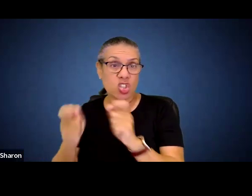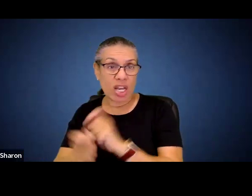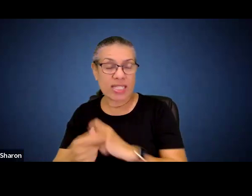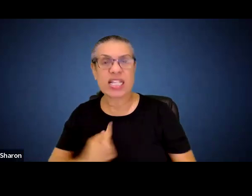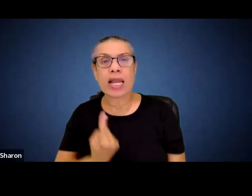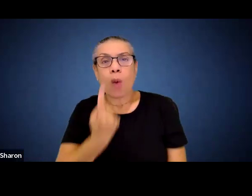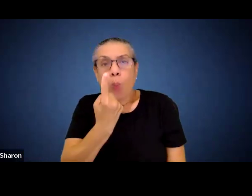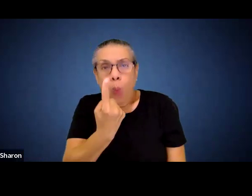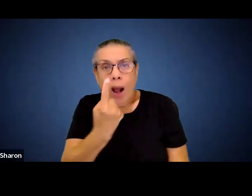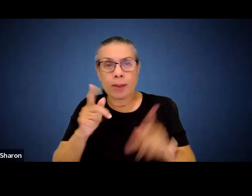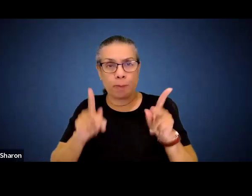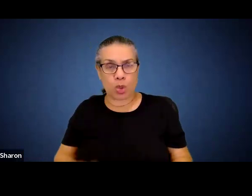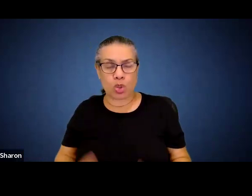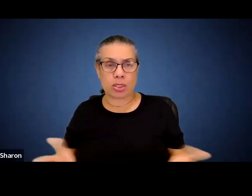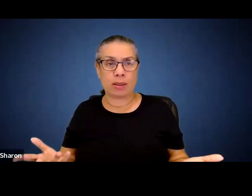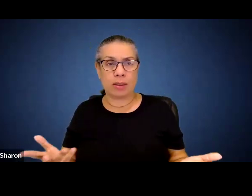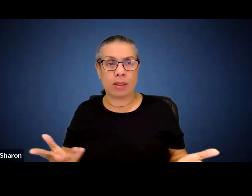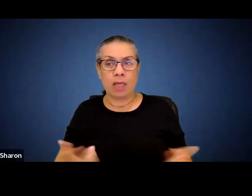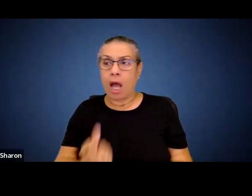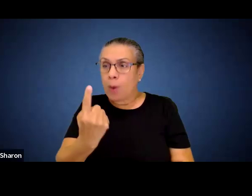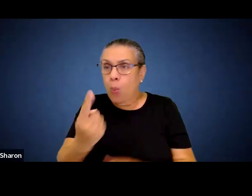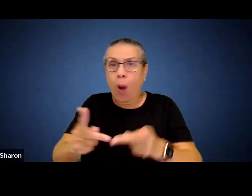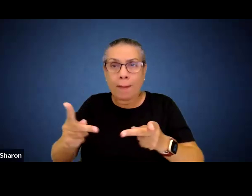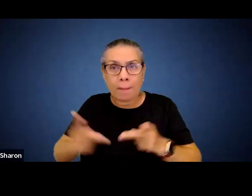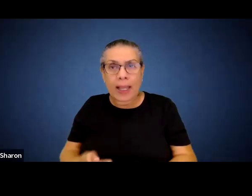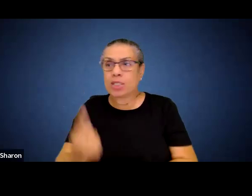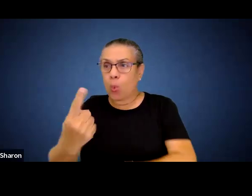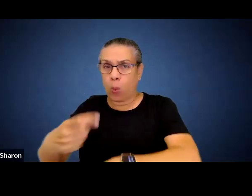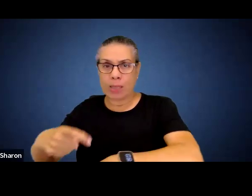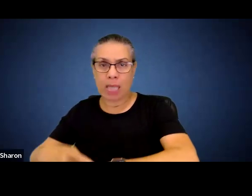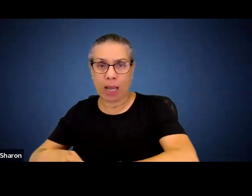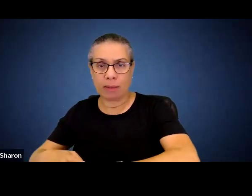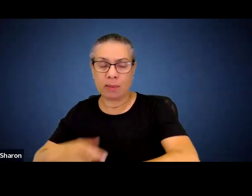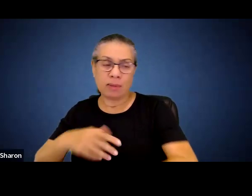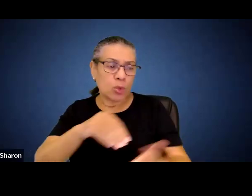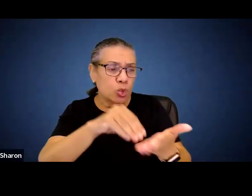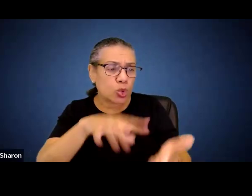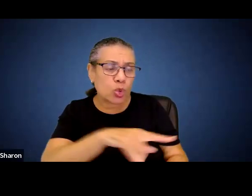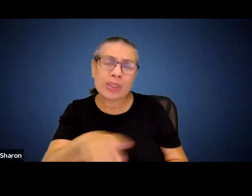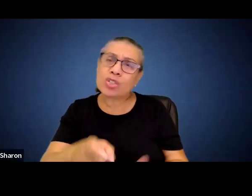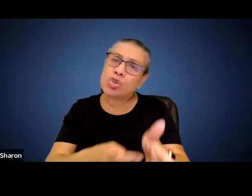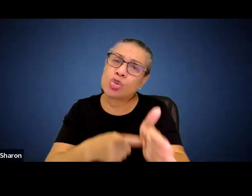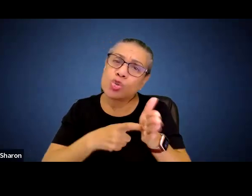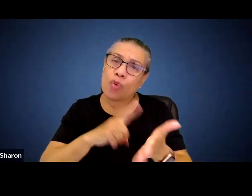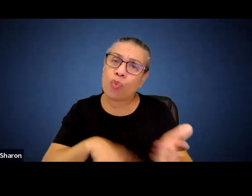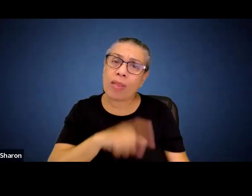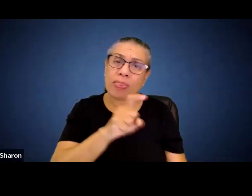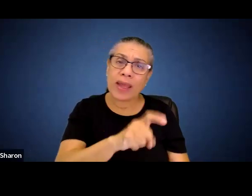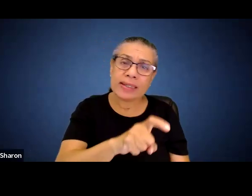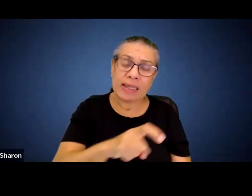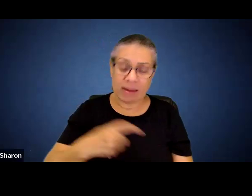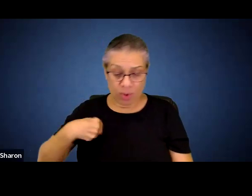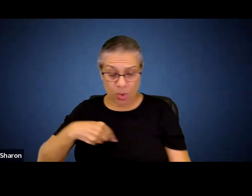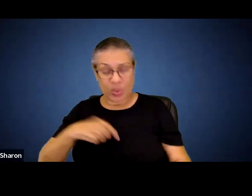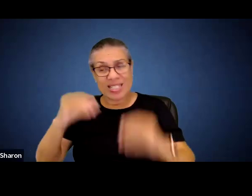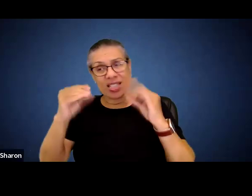one person who can only be in one place at a time. My students deserve the attention they require, and we as the teachers